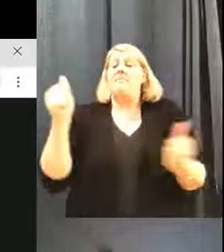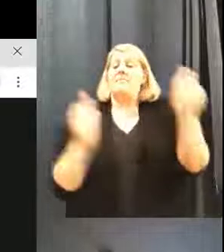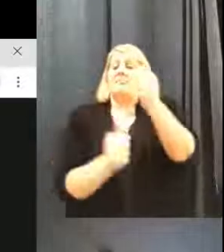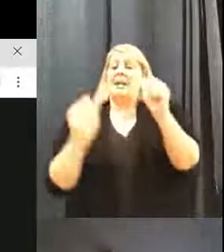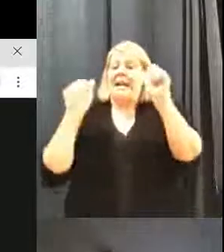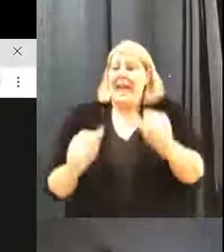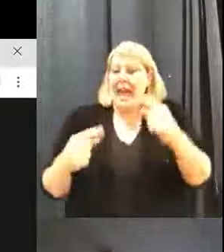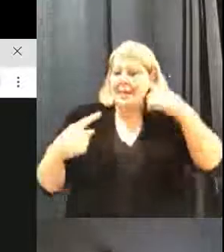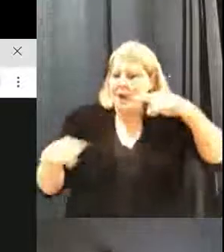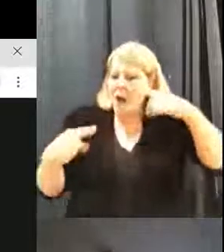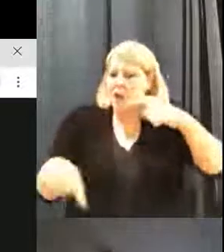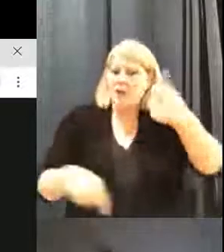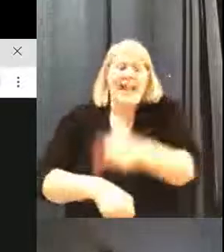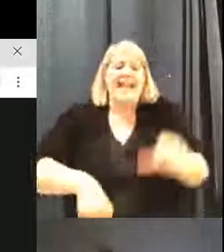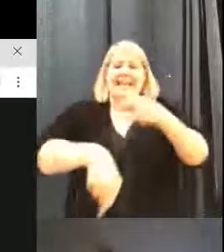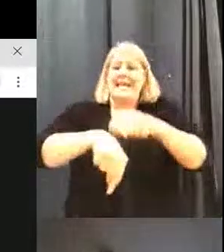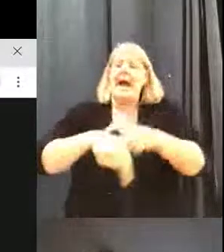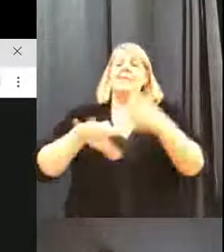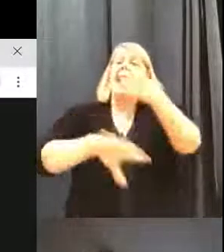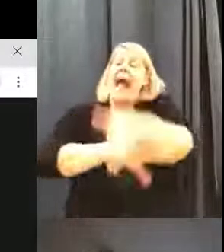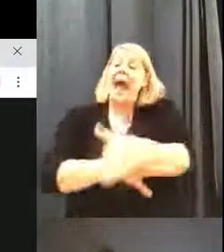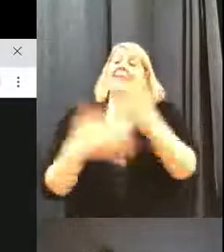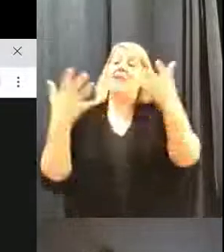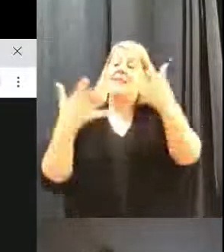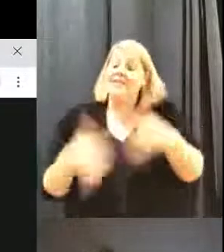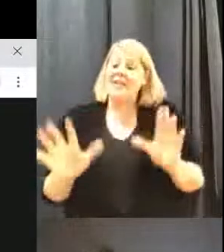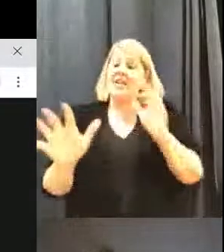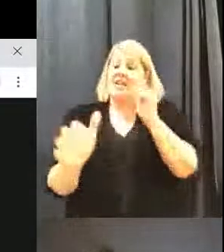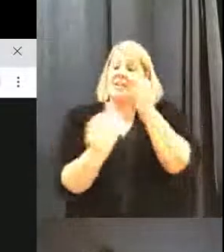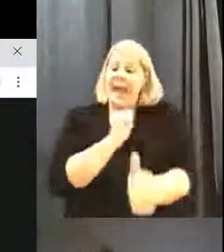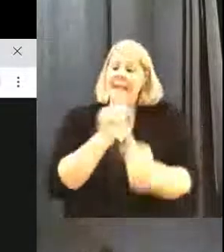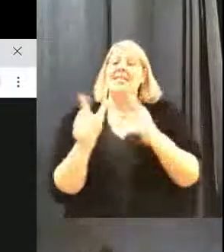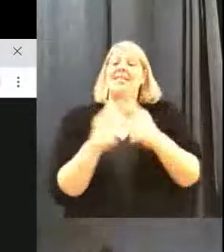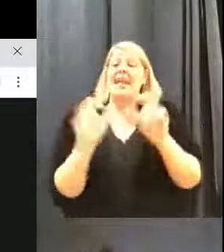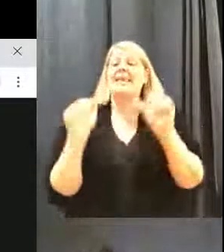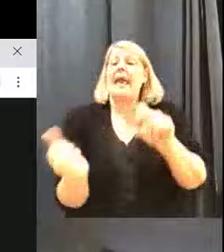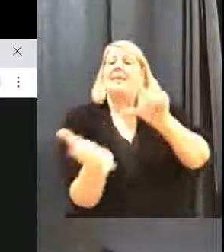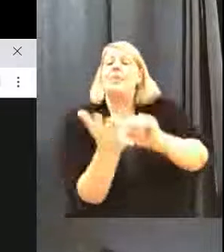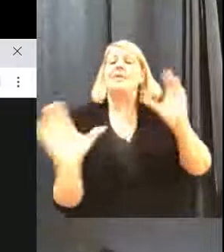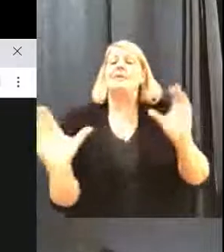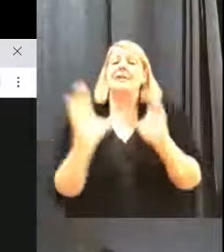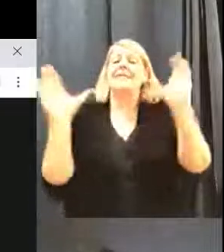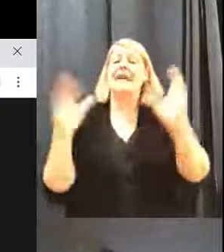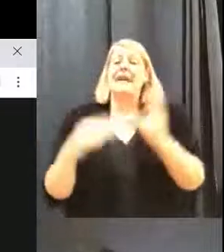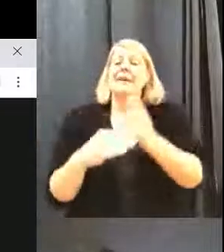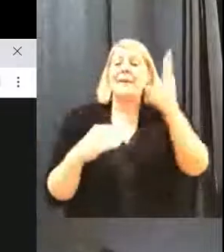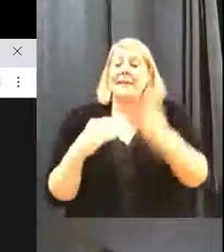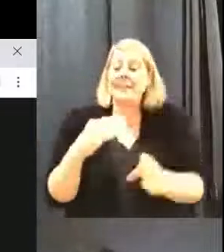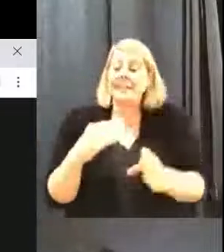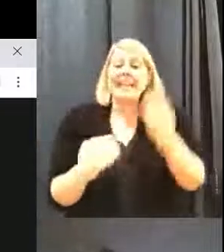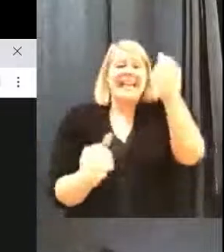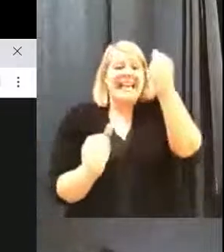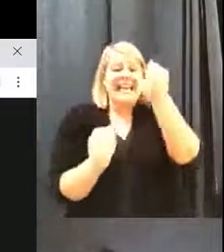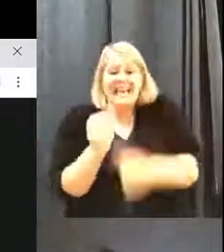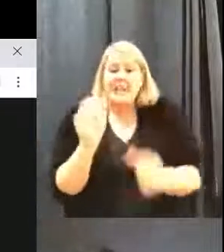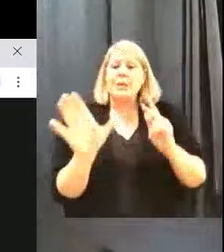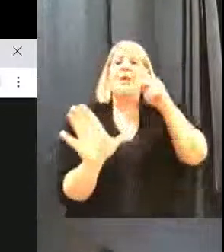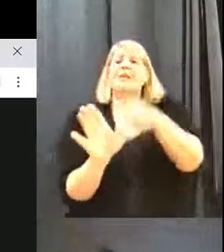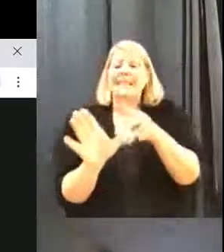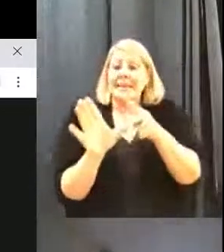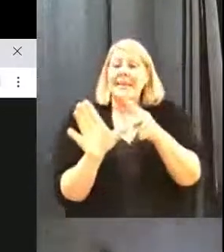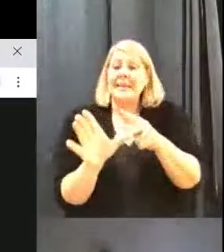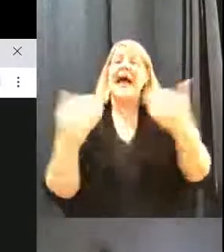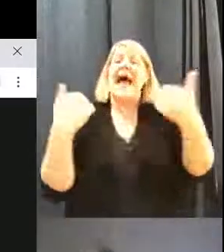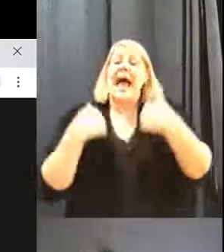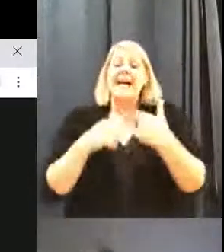final assessment, participants can print a certificate of completion. Each e-learner has a one-on-one interactive experience